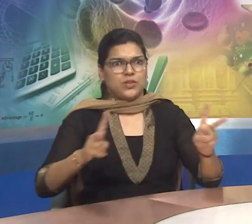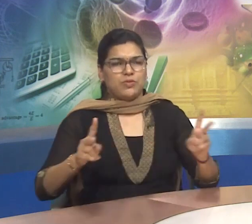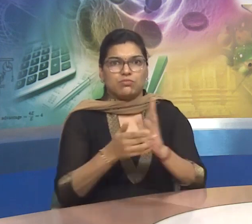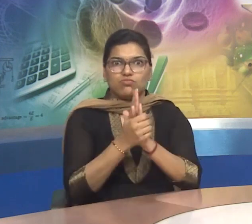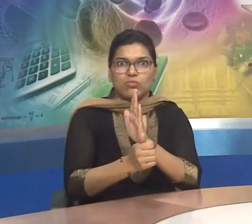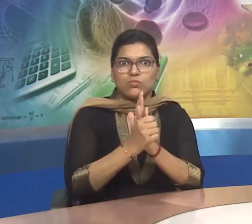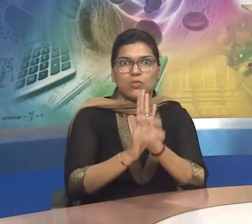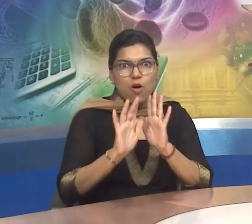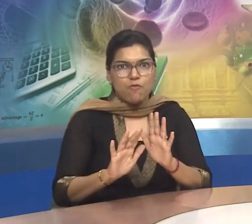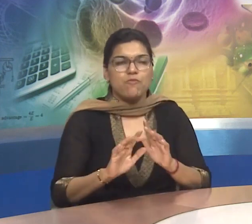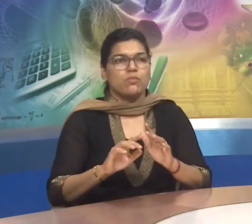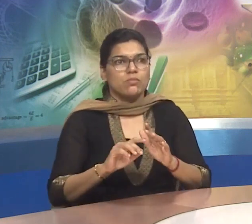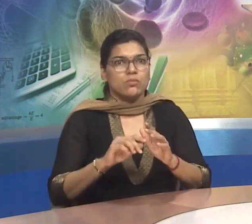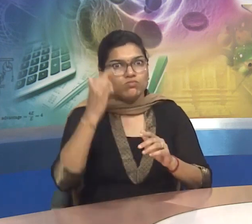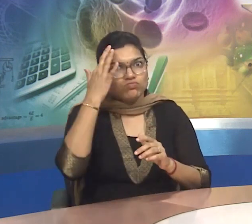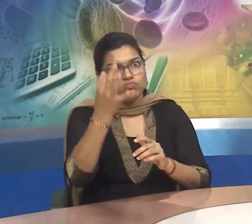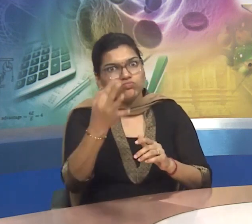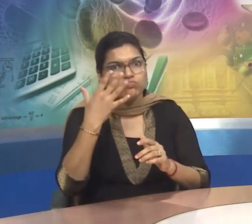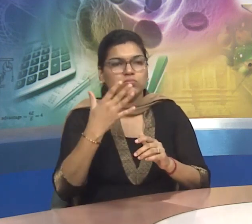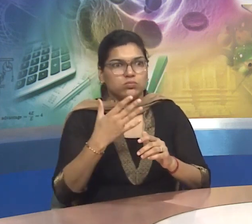This word is profession.